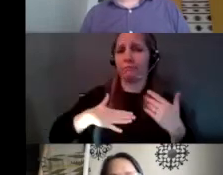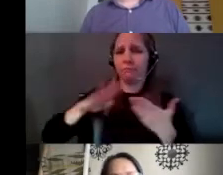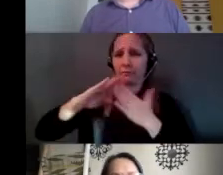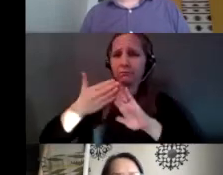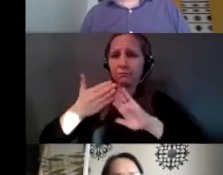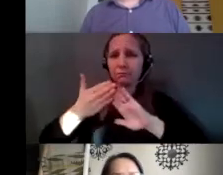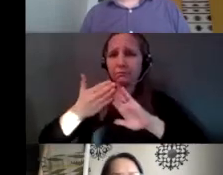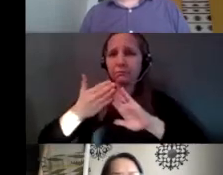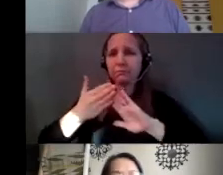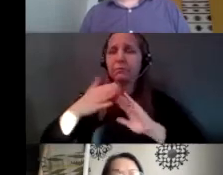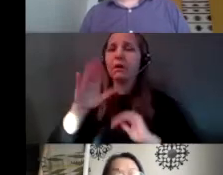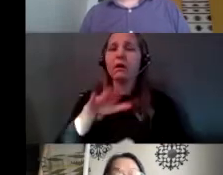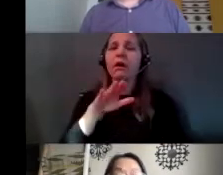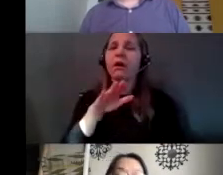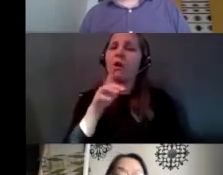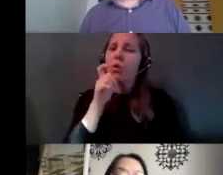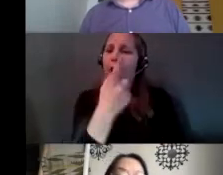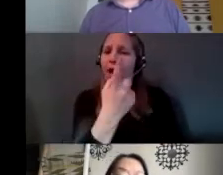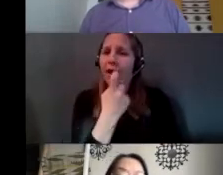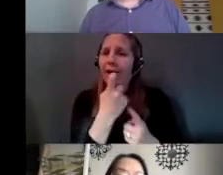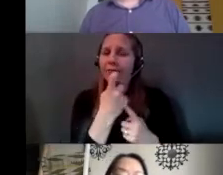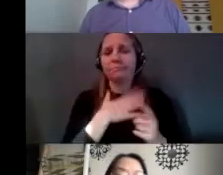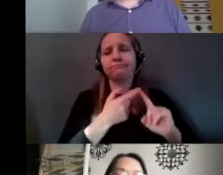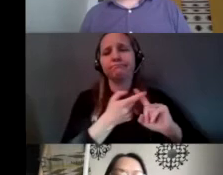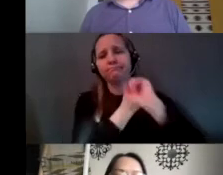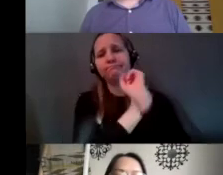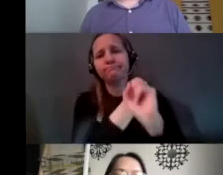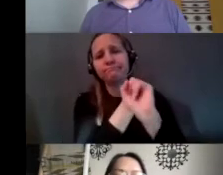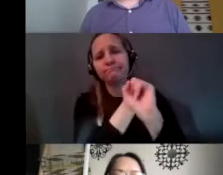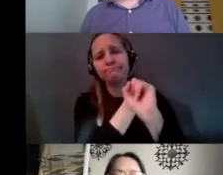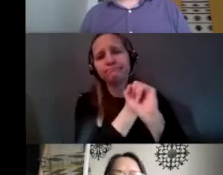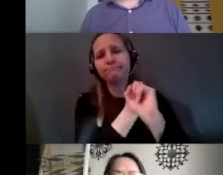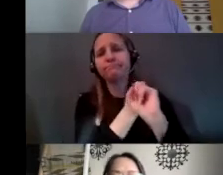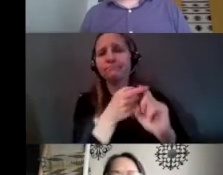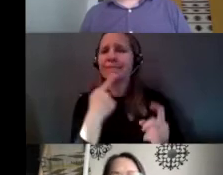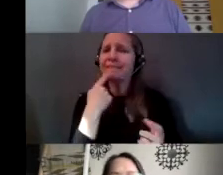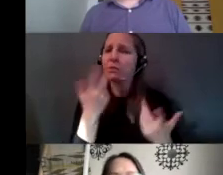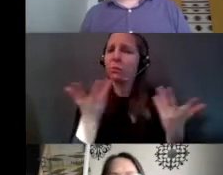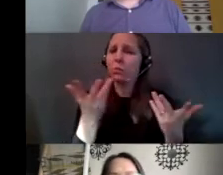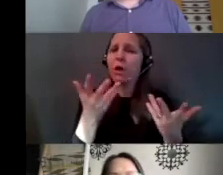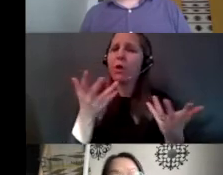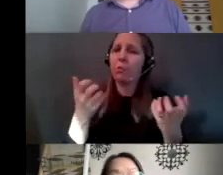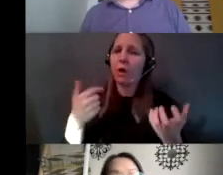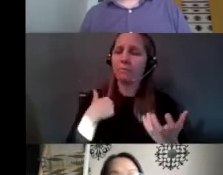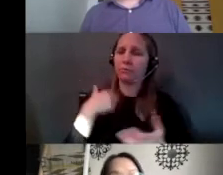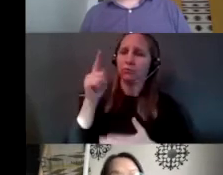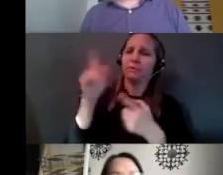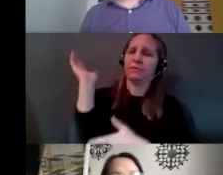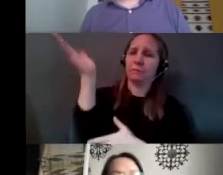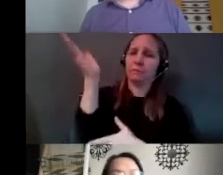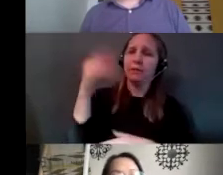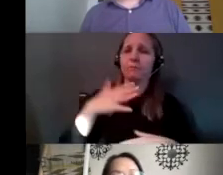I was initially asked by one of my very close friends to speak to you in Hunt Caminum and welcome you all